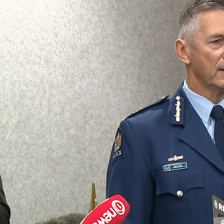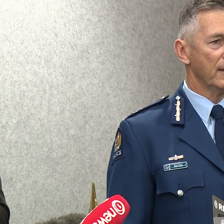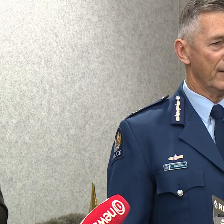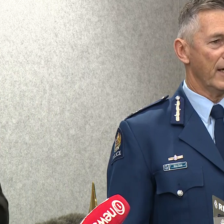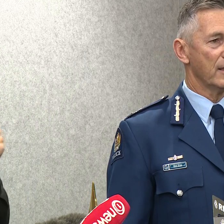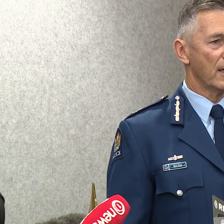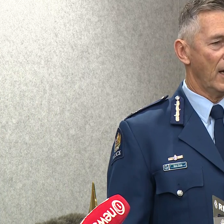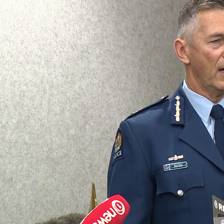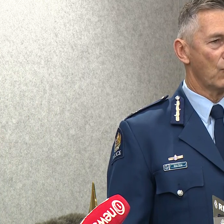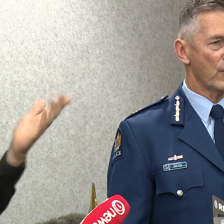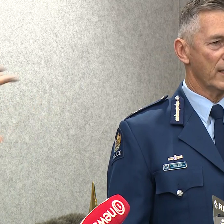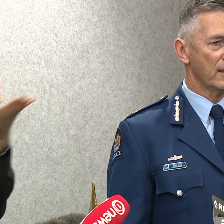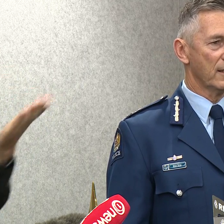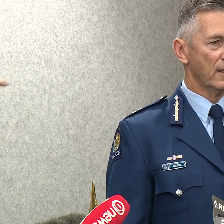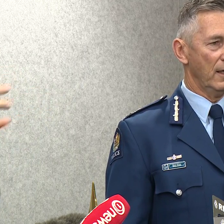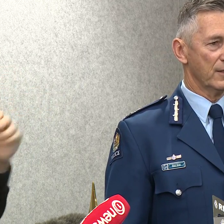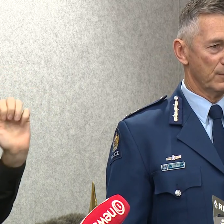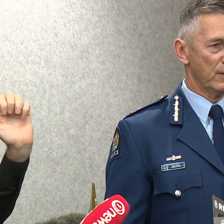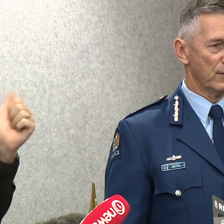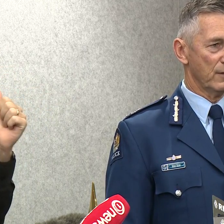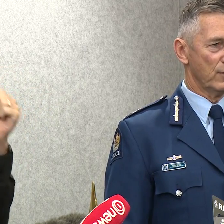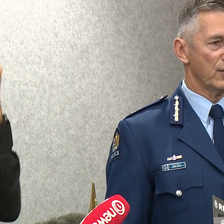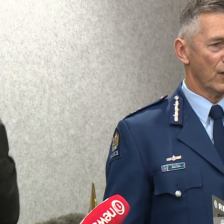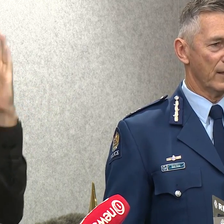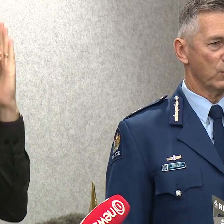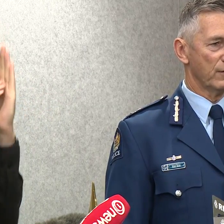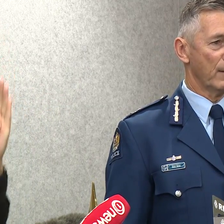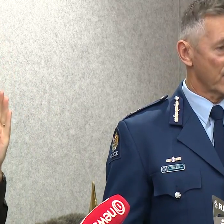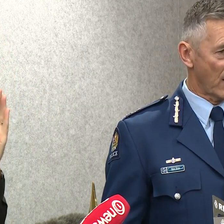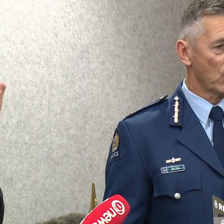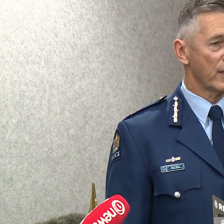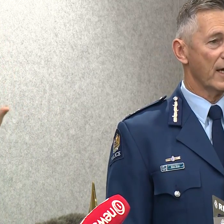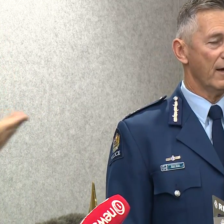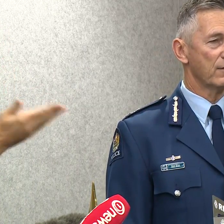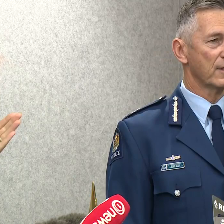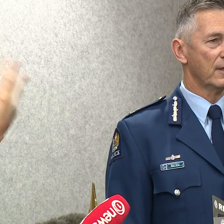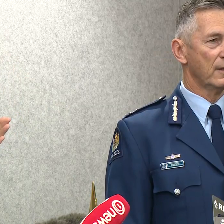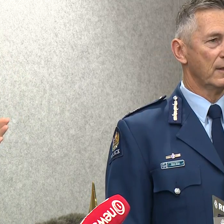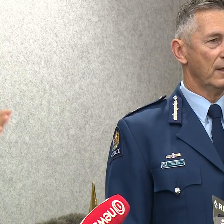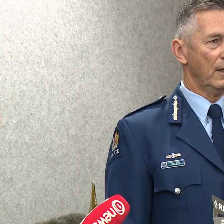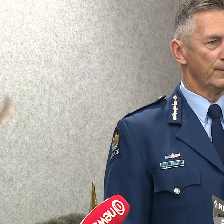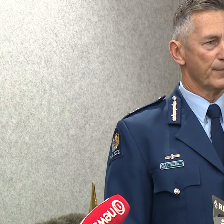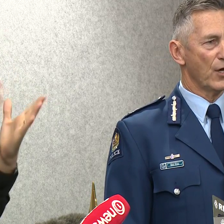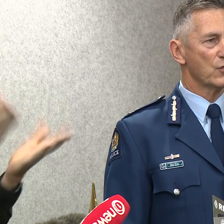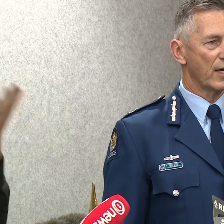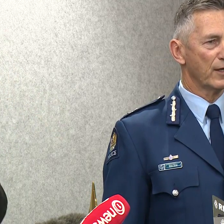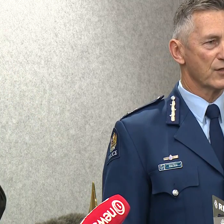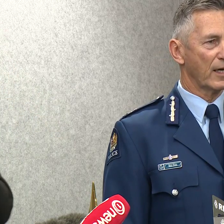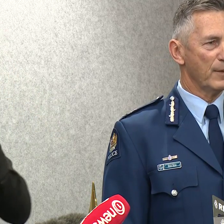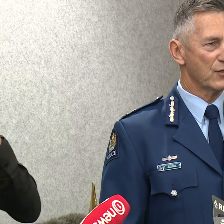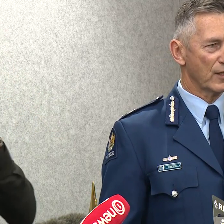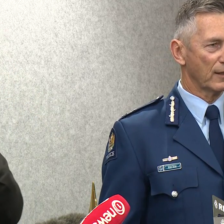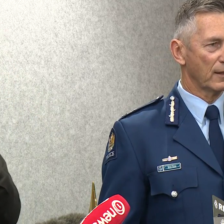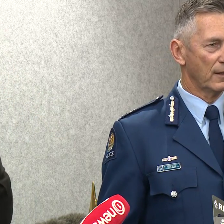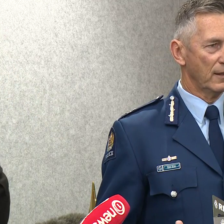here, and they are ready to be reunited with families. Some already have. Those hearings